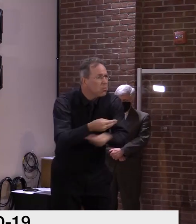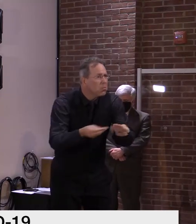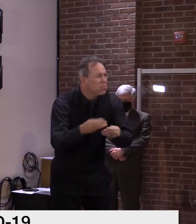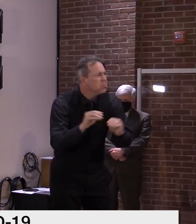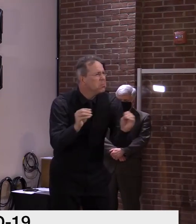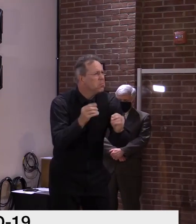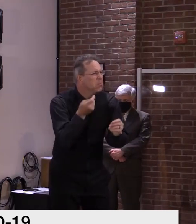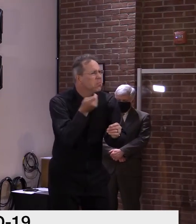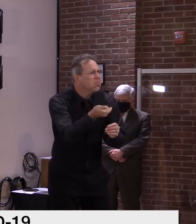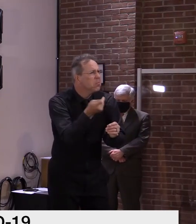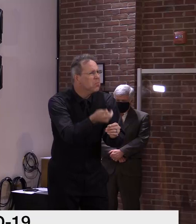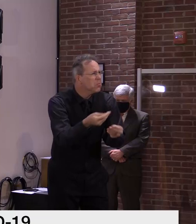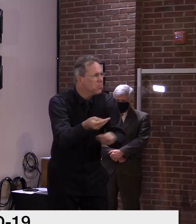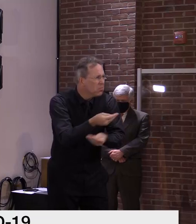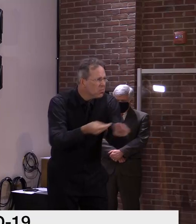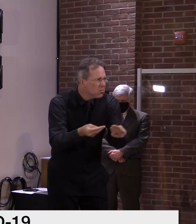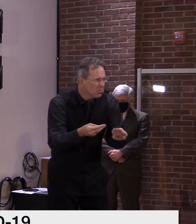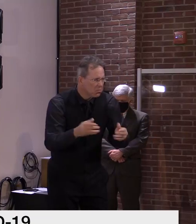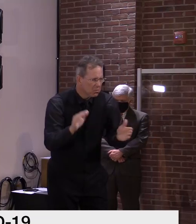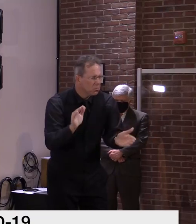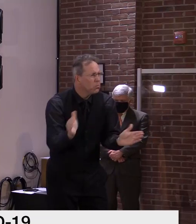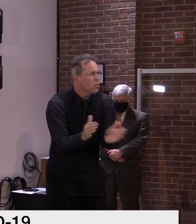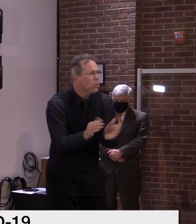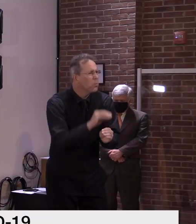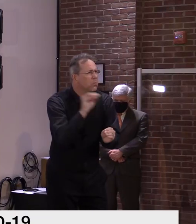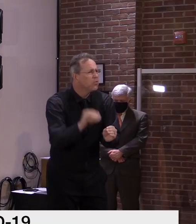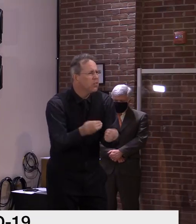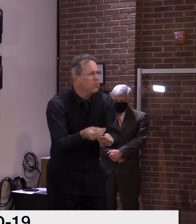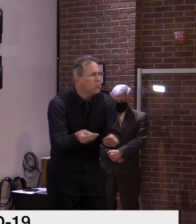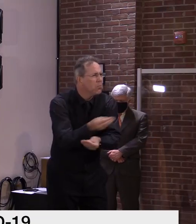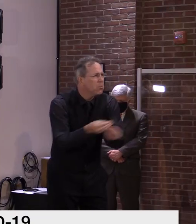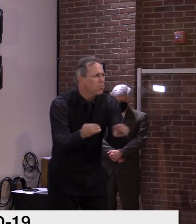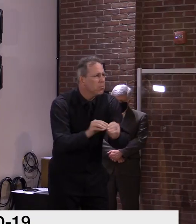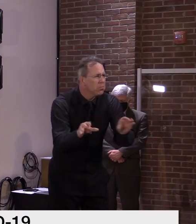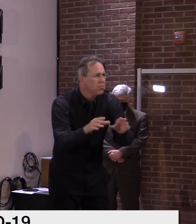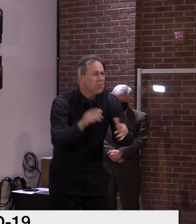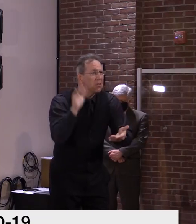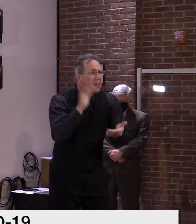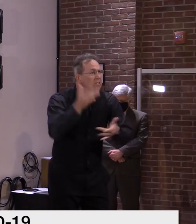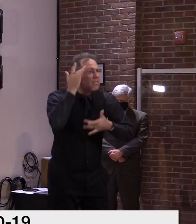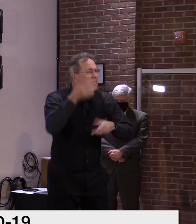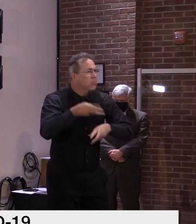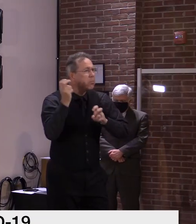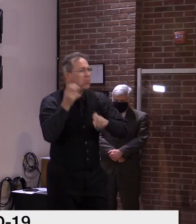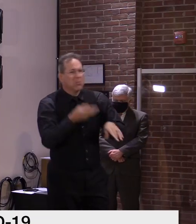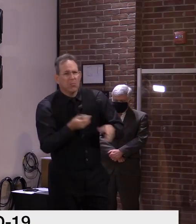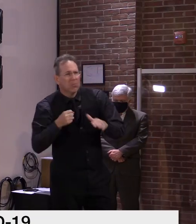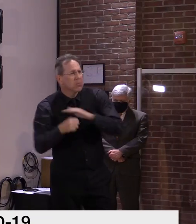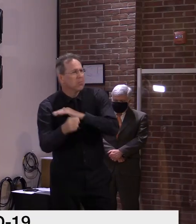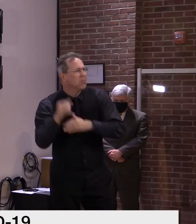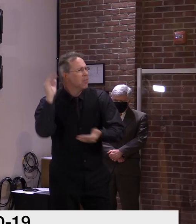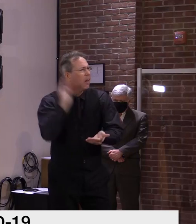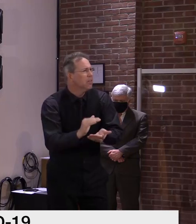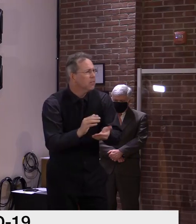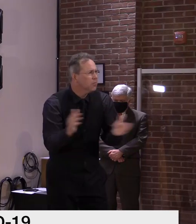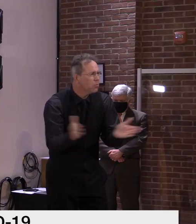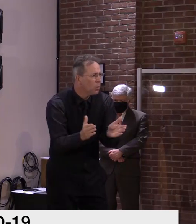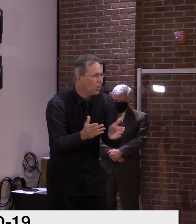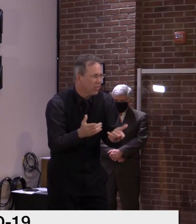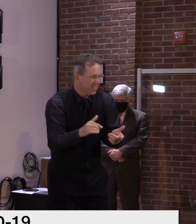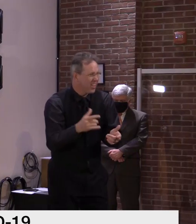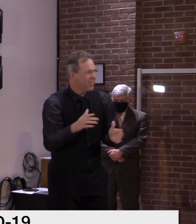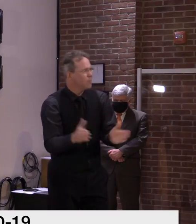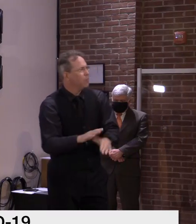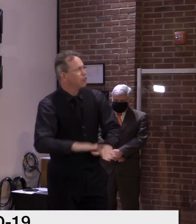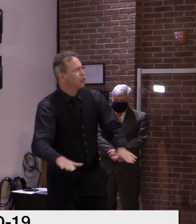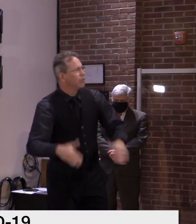same frequency. They're not getting severe illness from the virus with the same frequency as adults. And it's, you know,